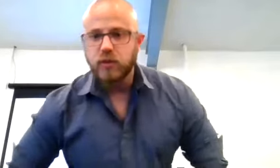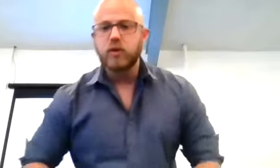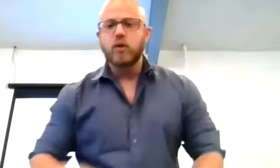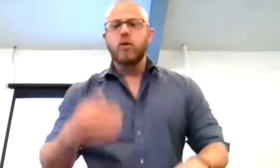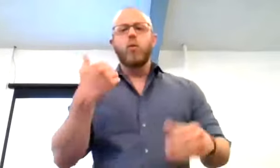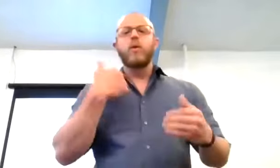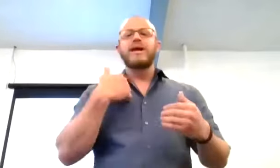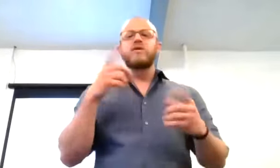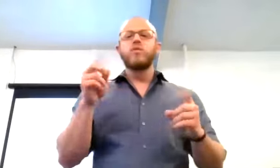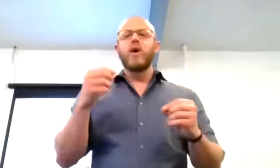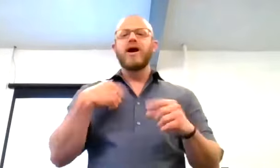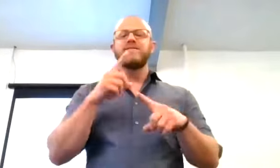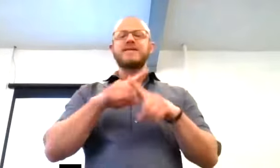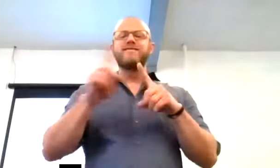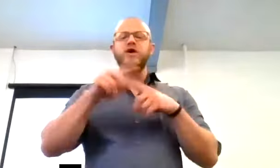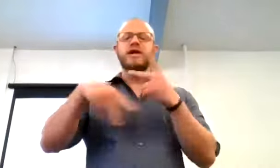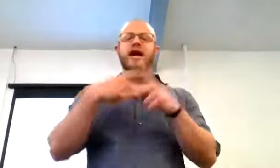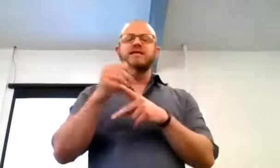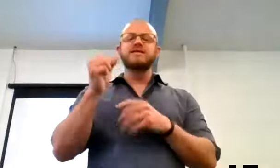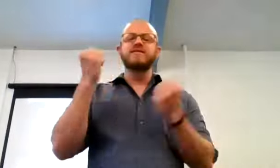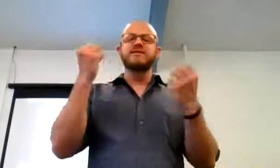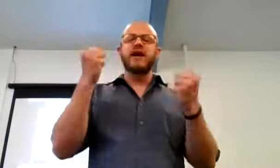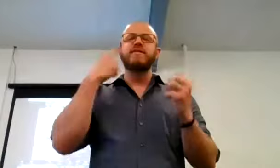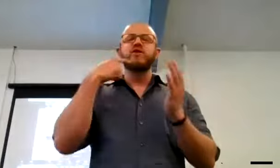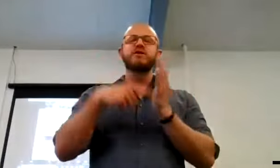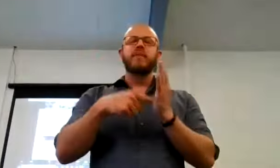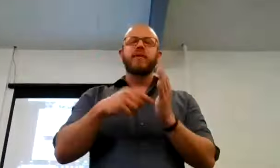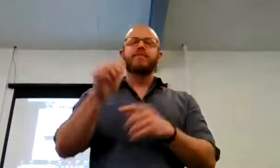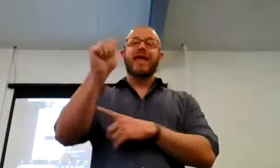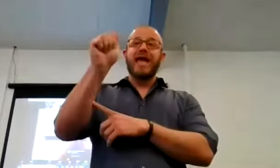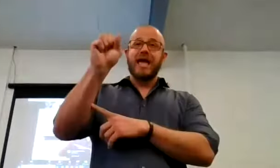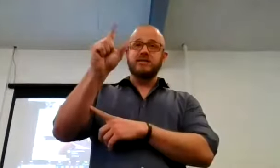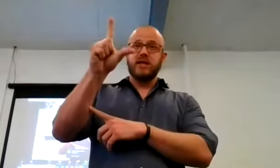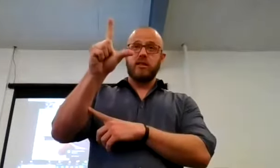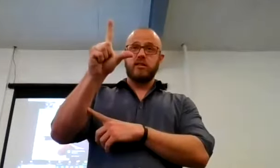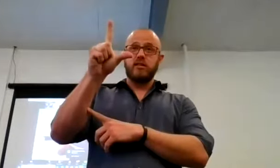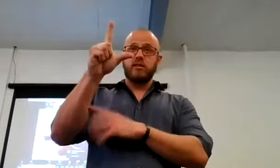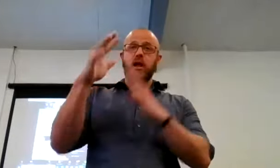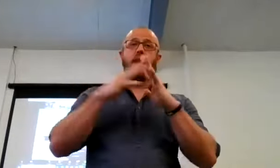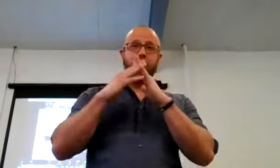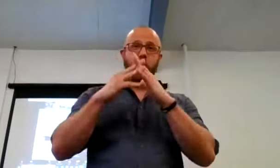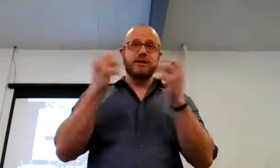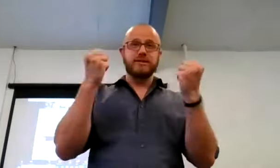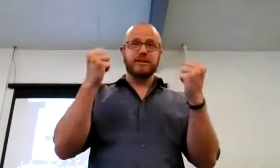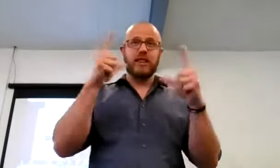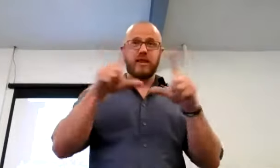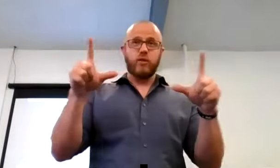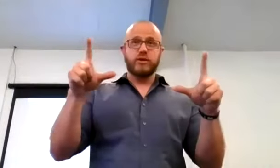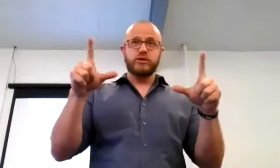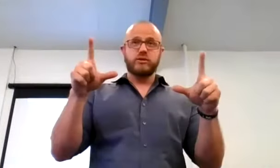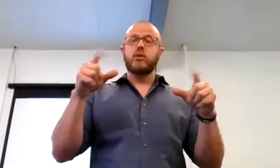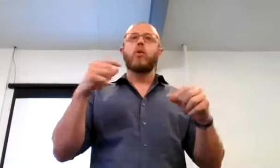ASL. We do have different types of signing. For example, there's ASL, American Sign